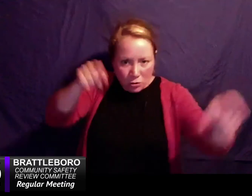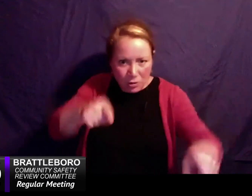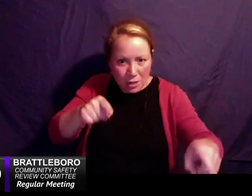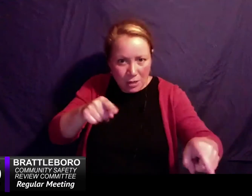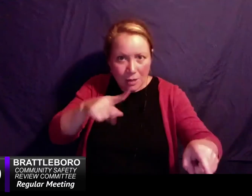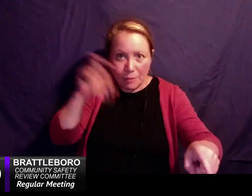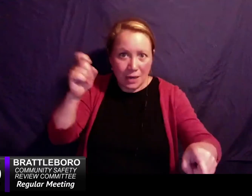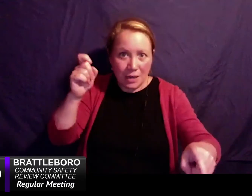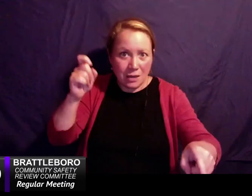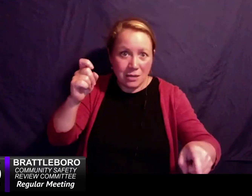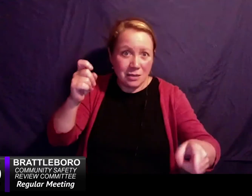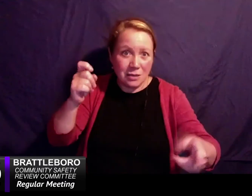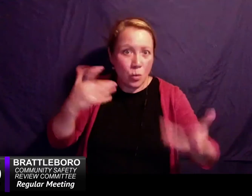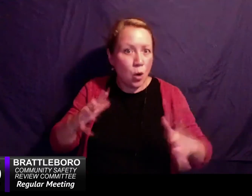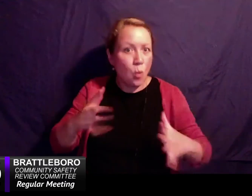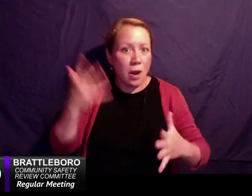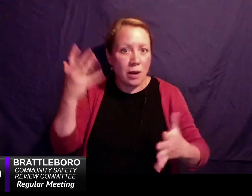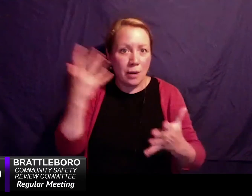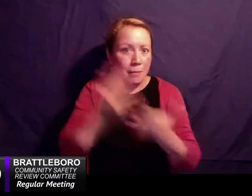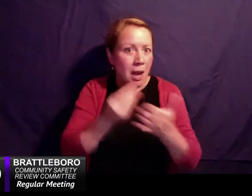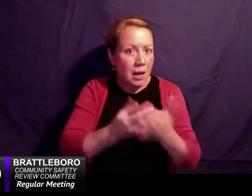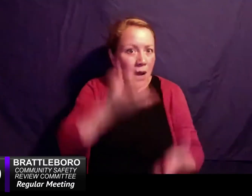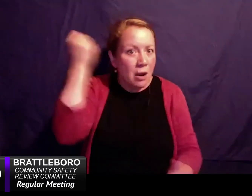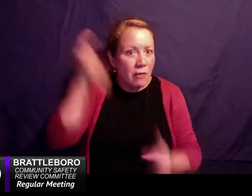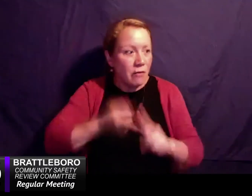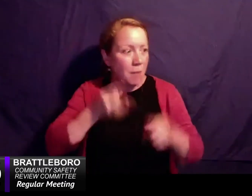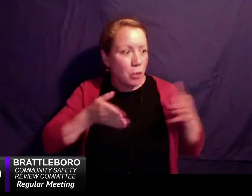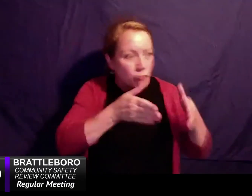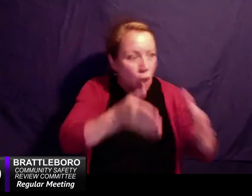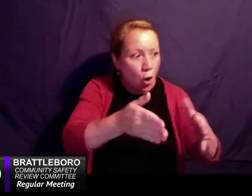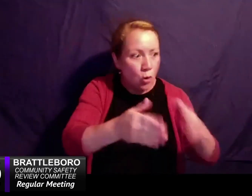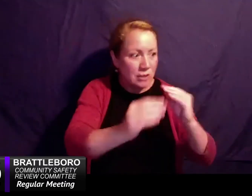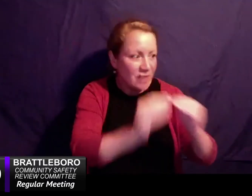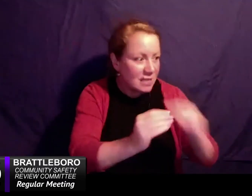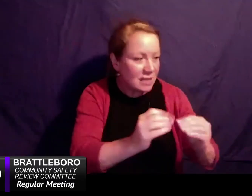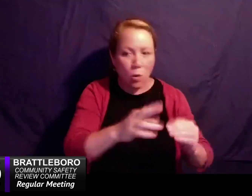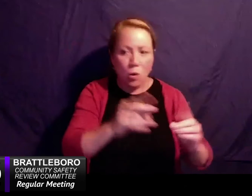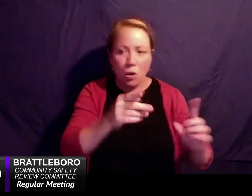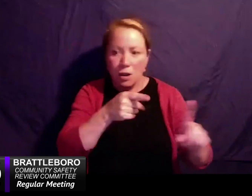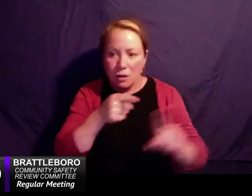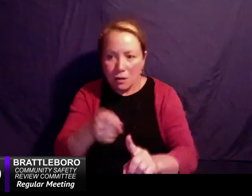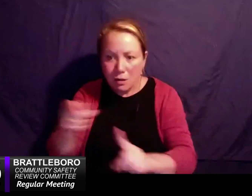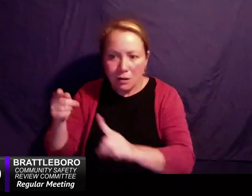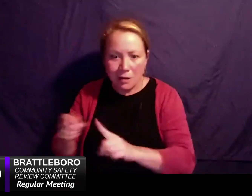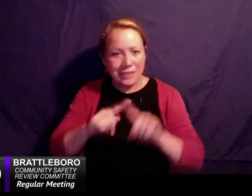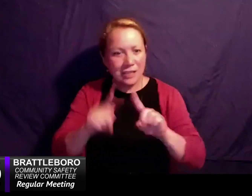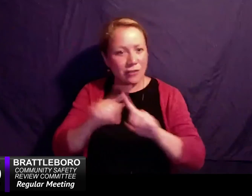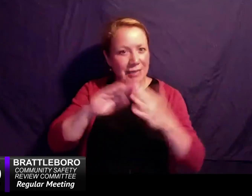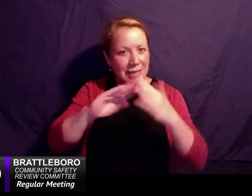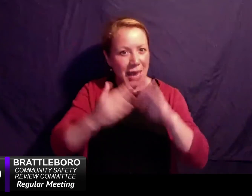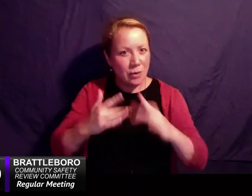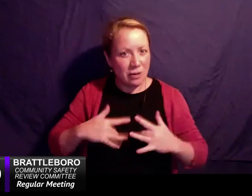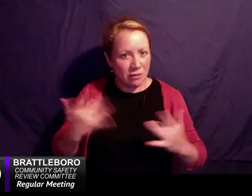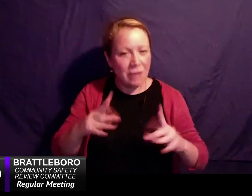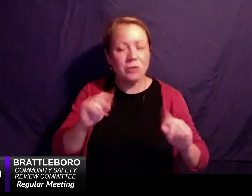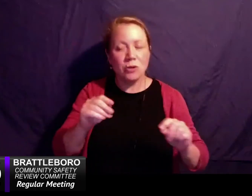the roads to be unfunded and people had a lot of different perspectives. So we're going to be making a few recommendations at the end of this